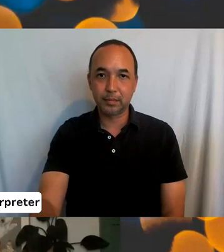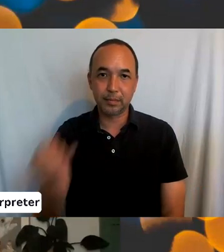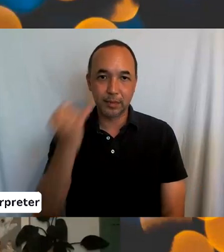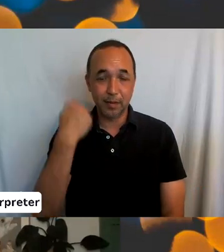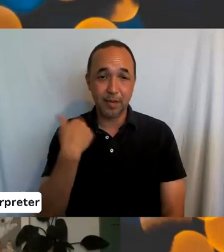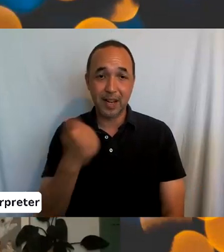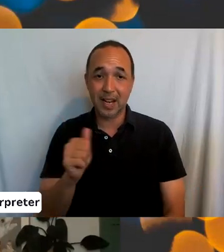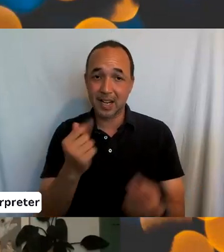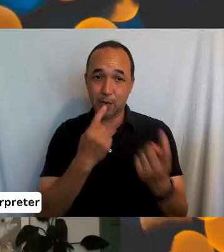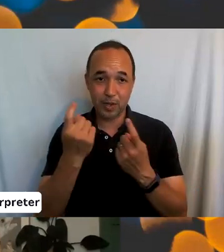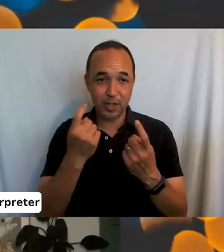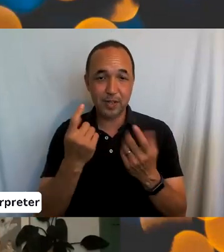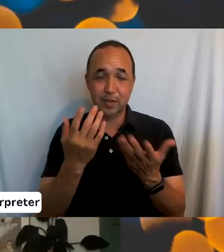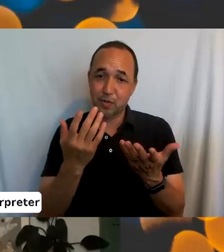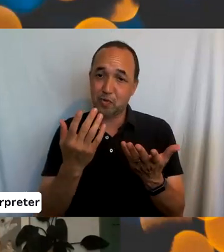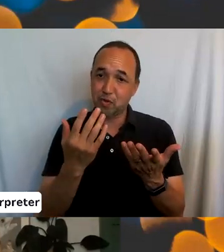can be productive.